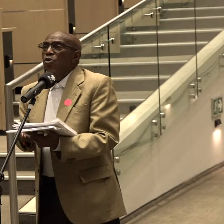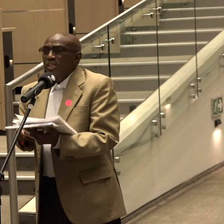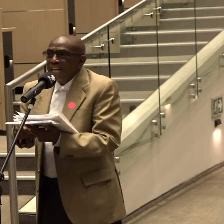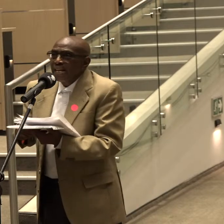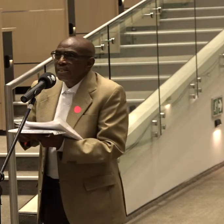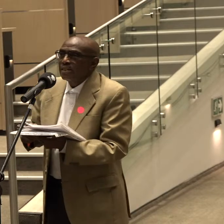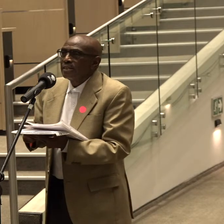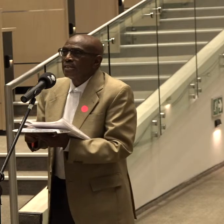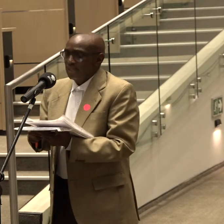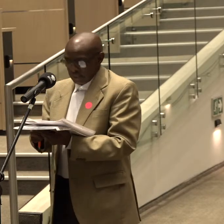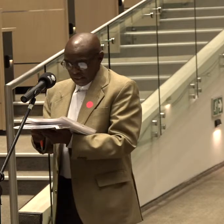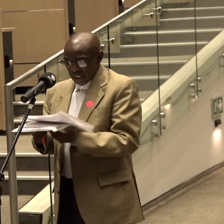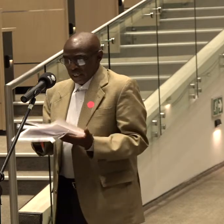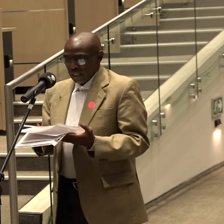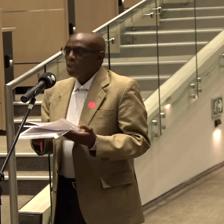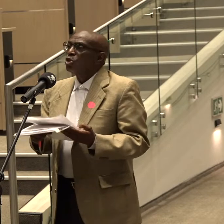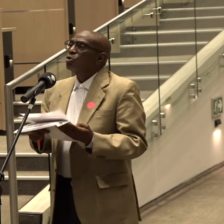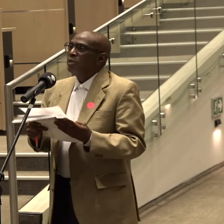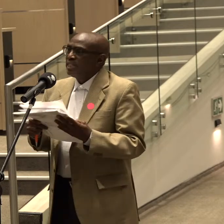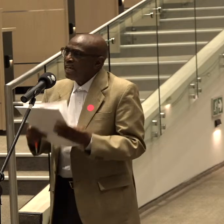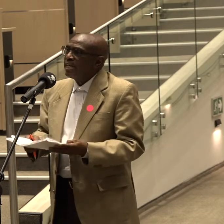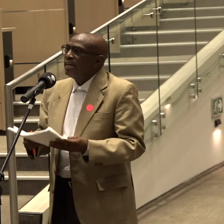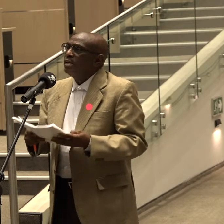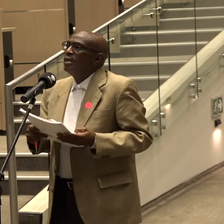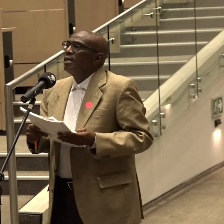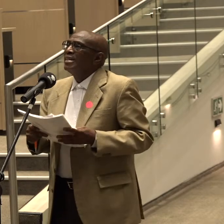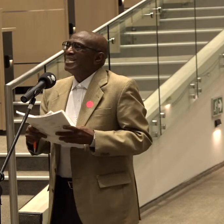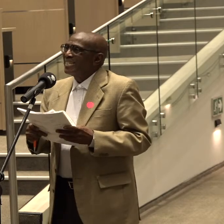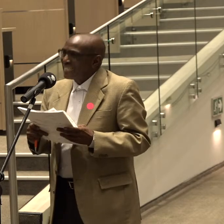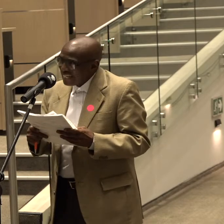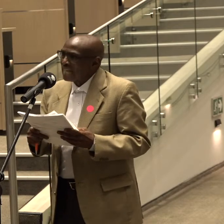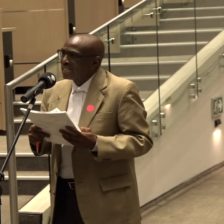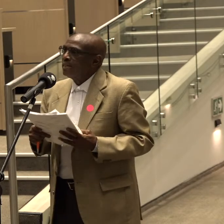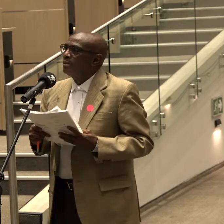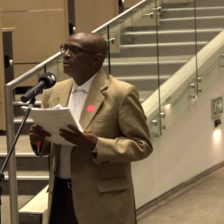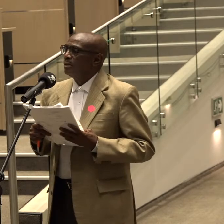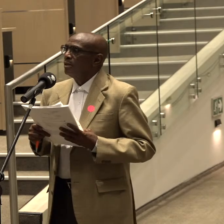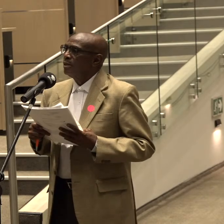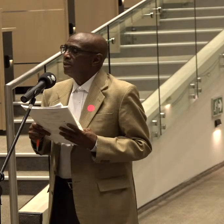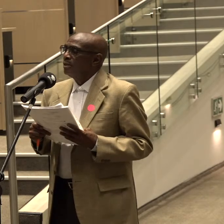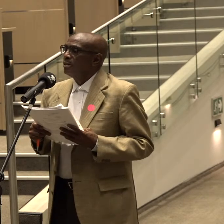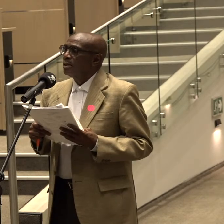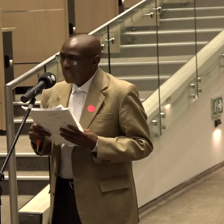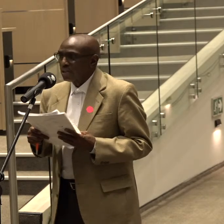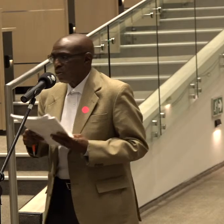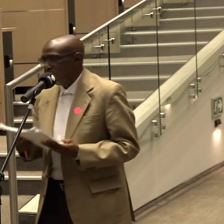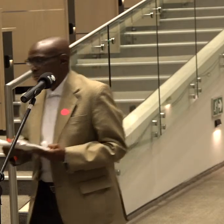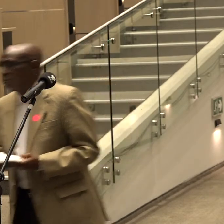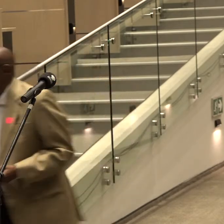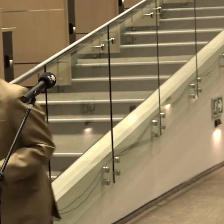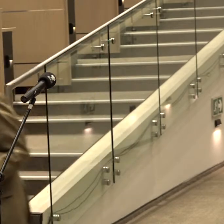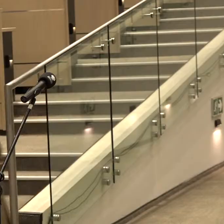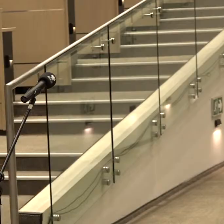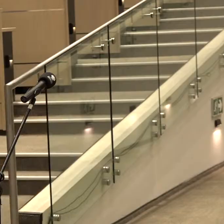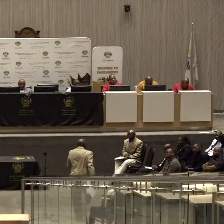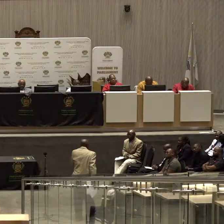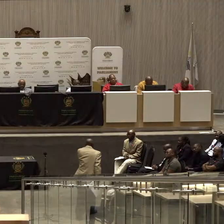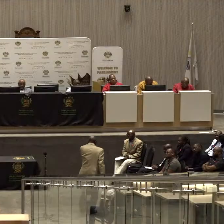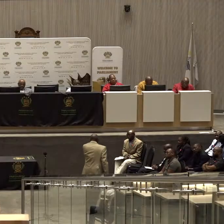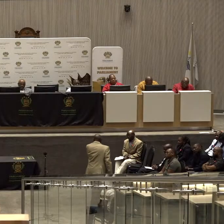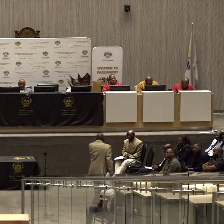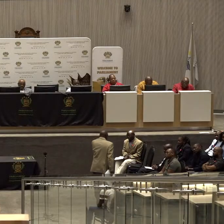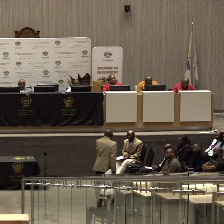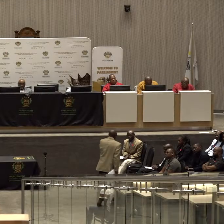our concerns should be taken seriously thank you